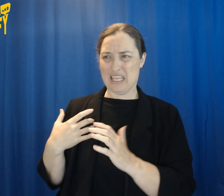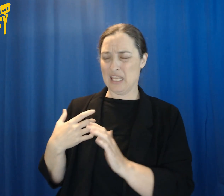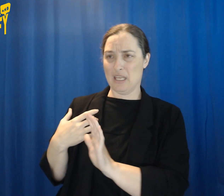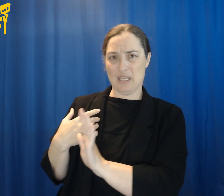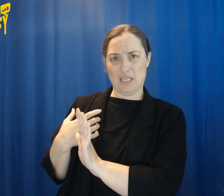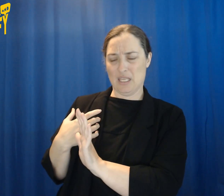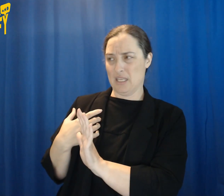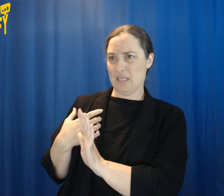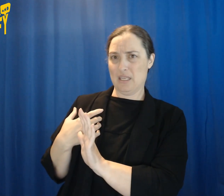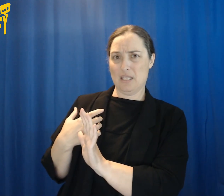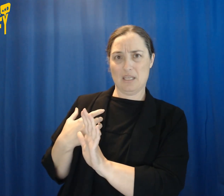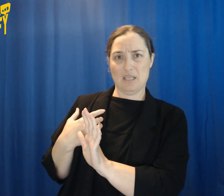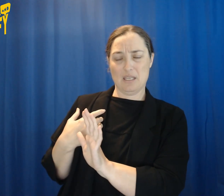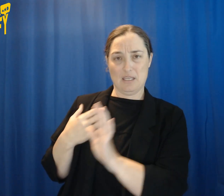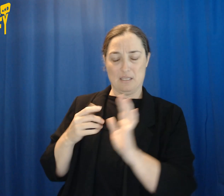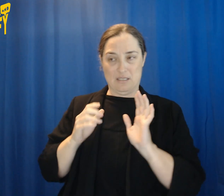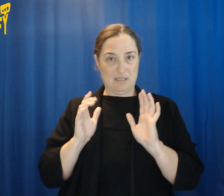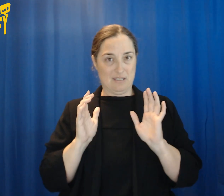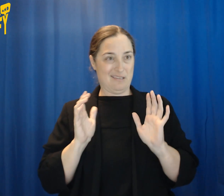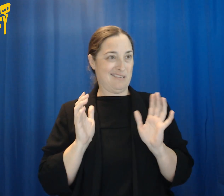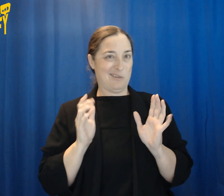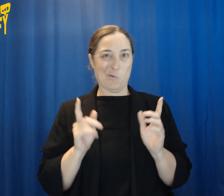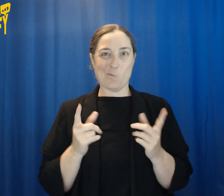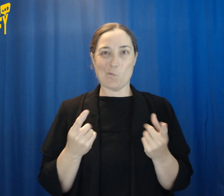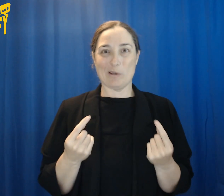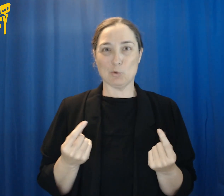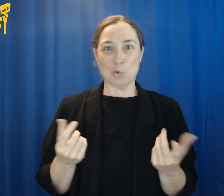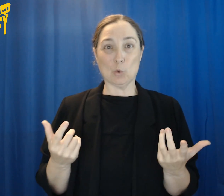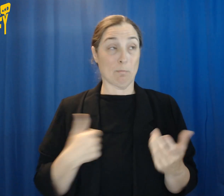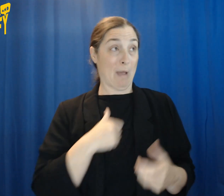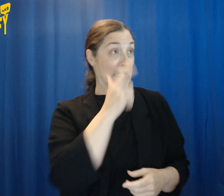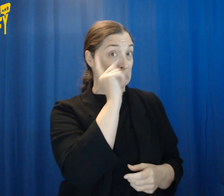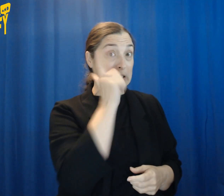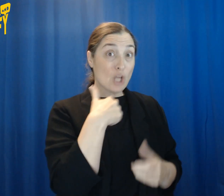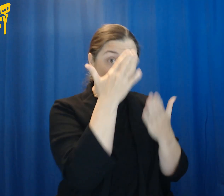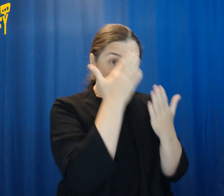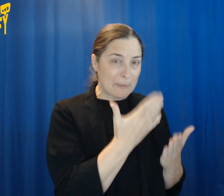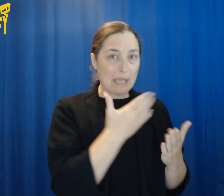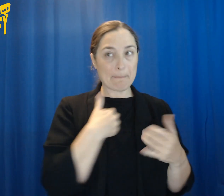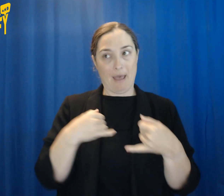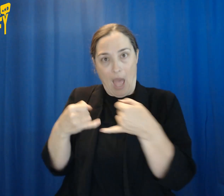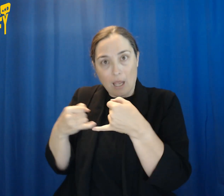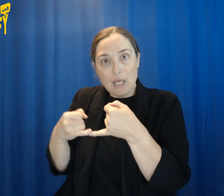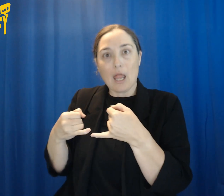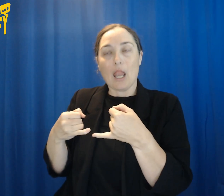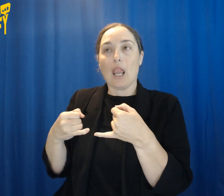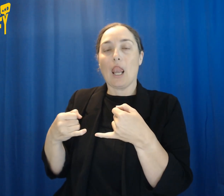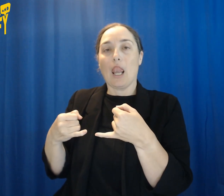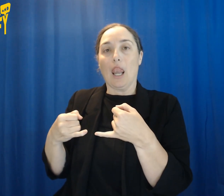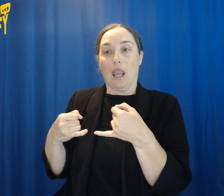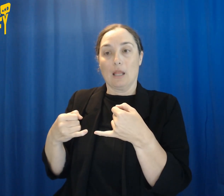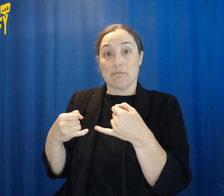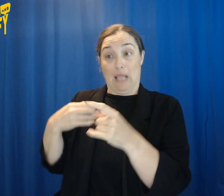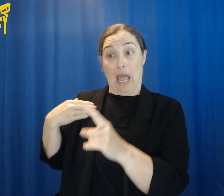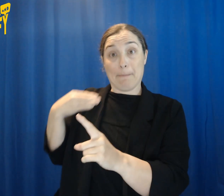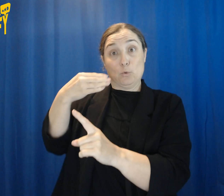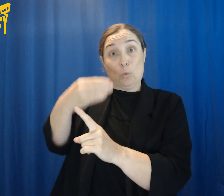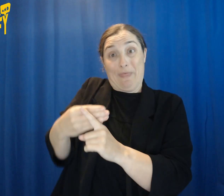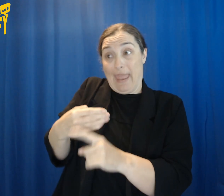like, I didn't know what to do. It's like there was my teacher who I respected and my uncle who, until that point, I thought knew what he